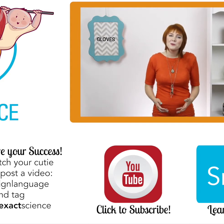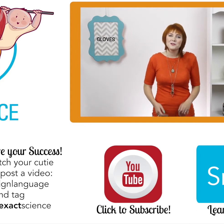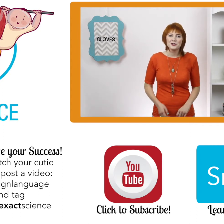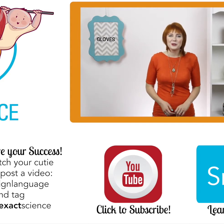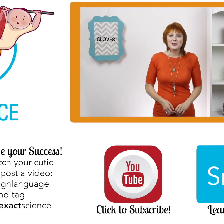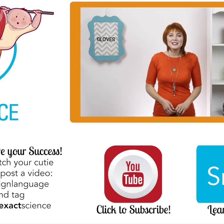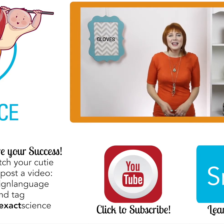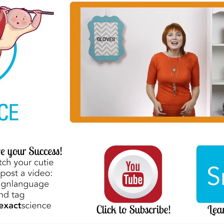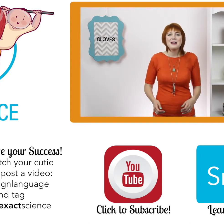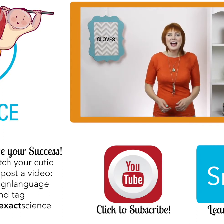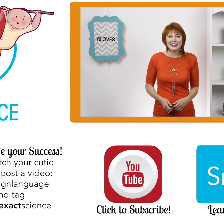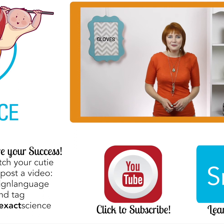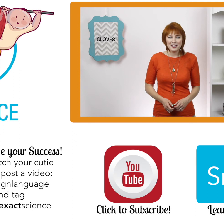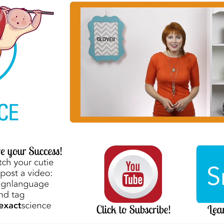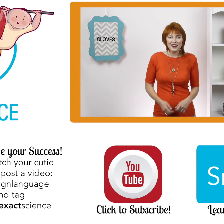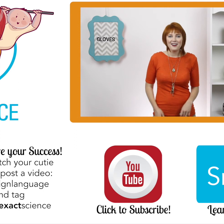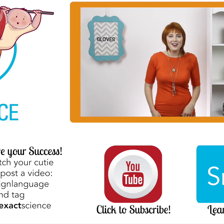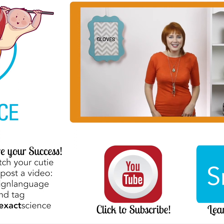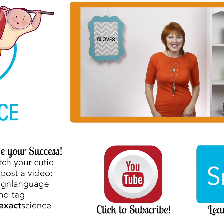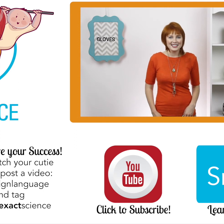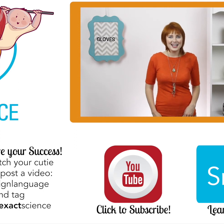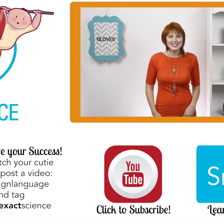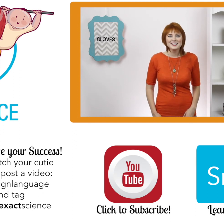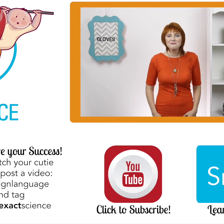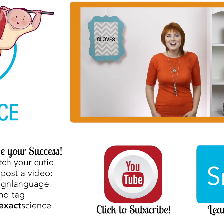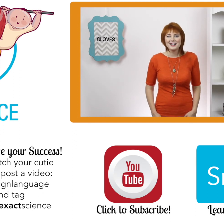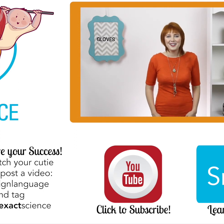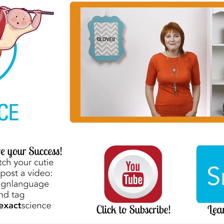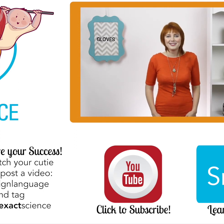you so much for learning with us. I'm Adelaide with notanexactscience.com.